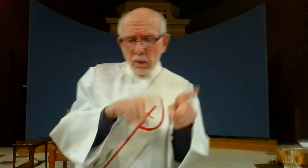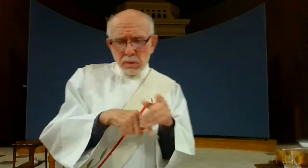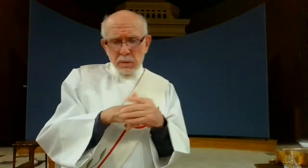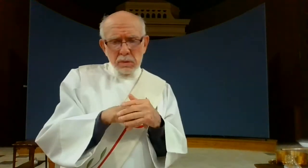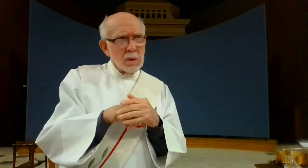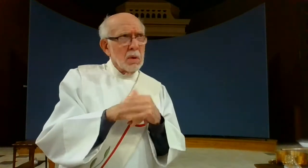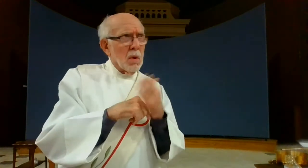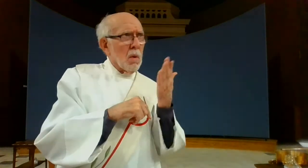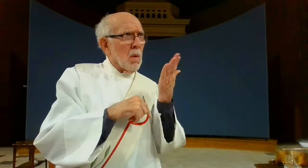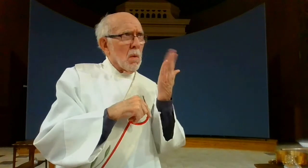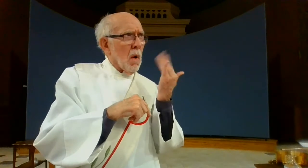And he said to them,